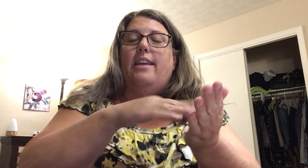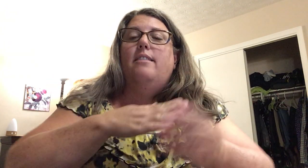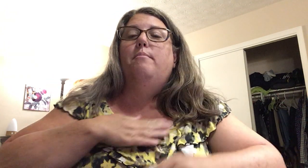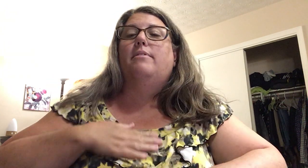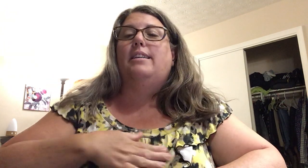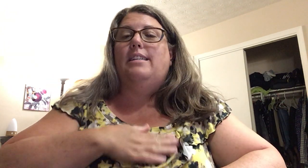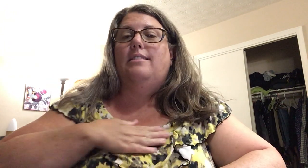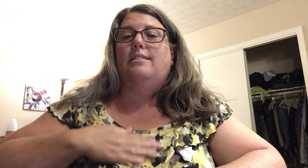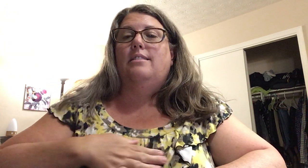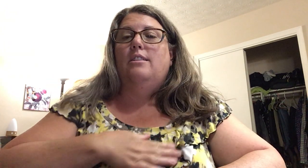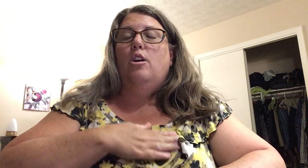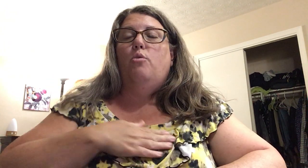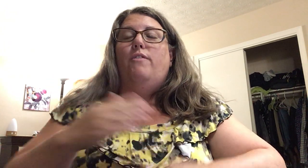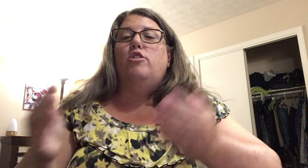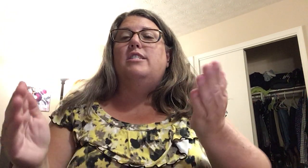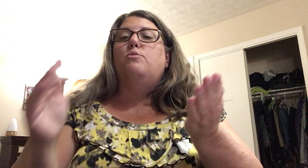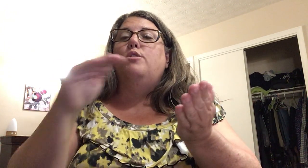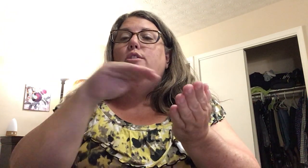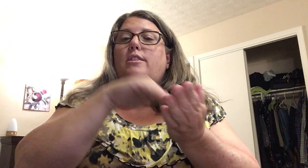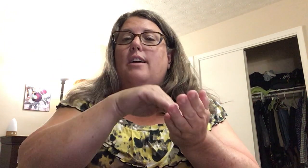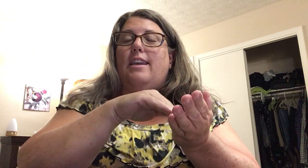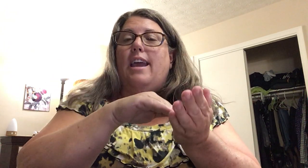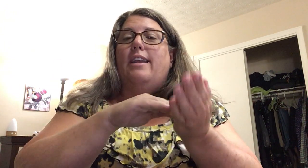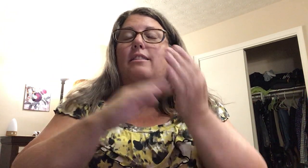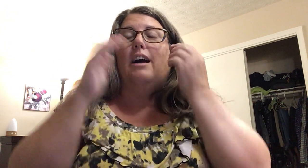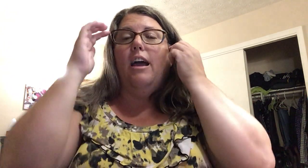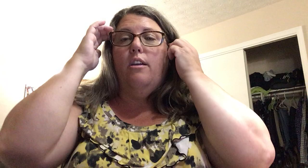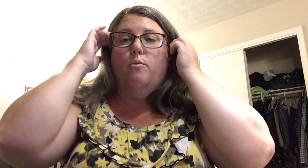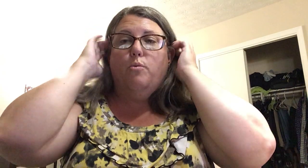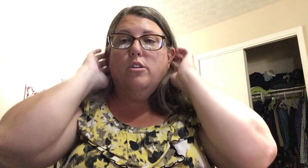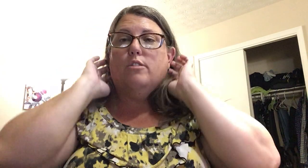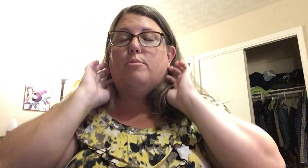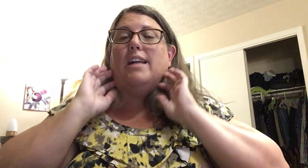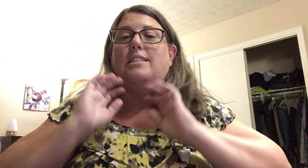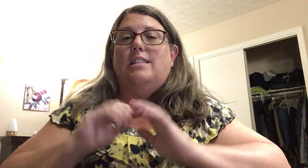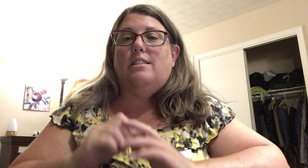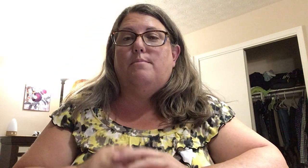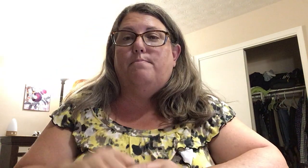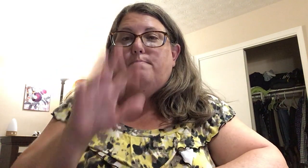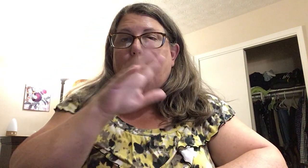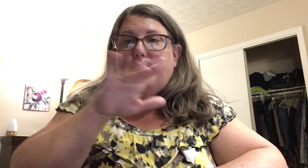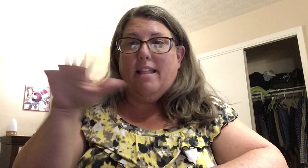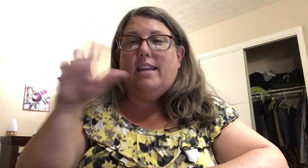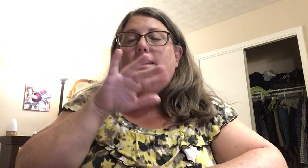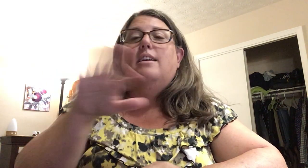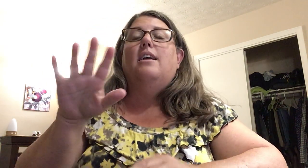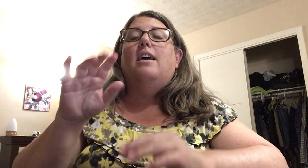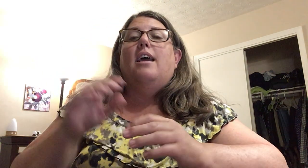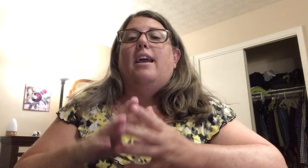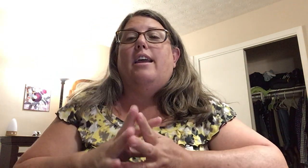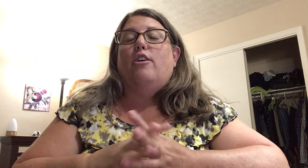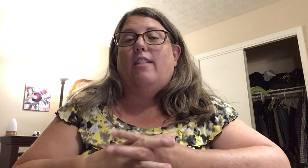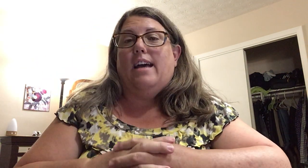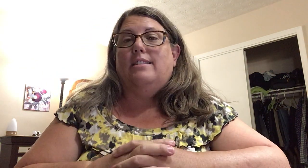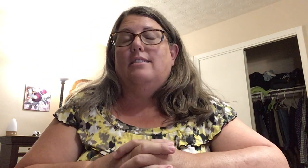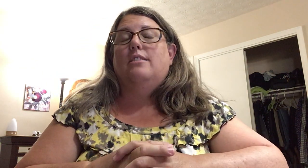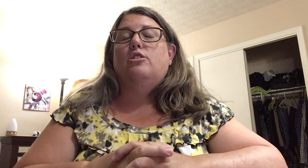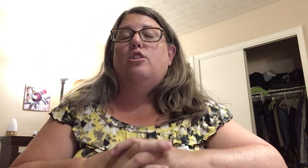Again, please. We've used this word again a lot when we're practicing spelling in our class.